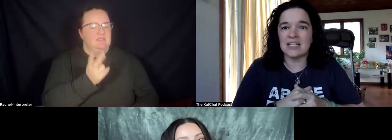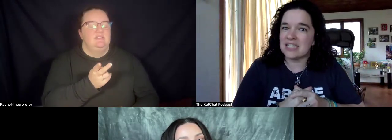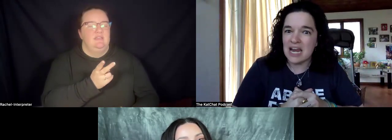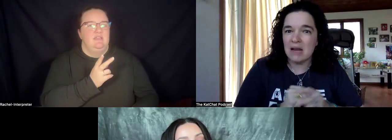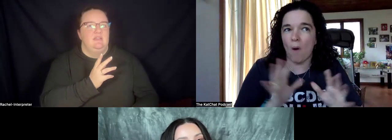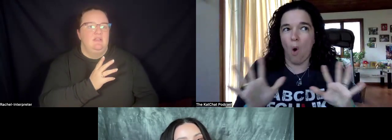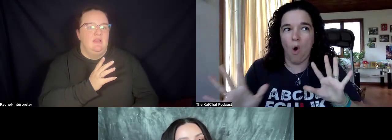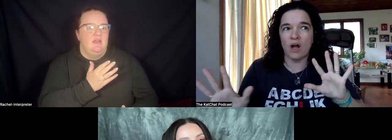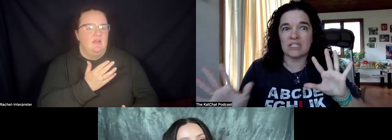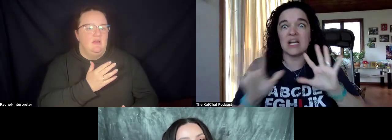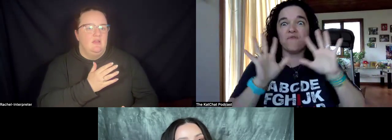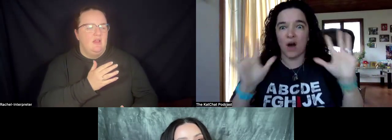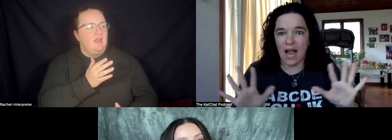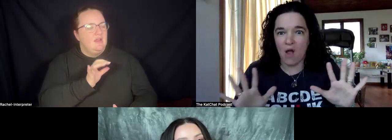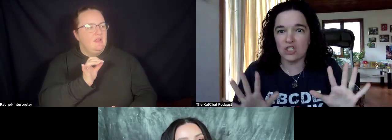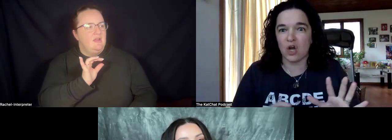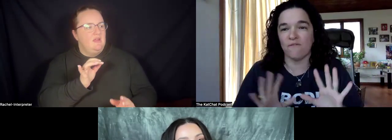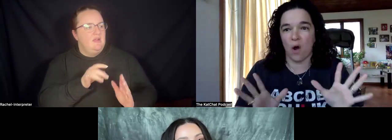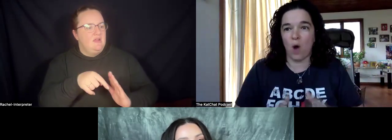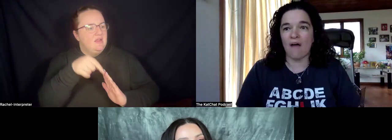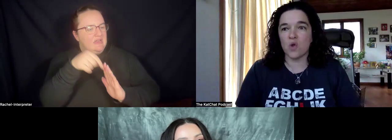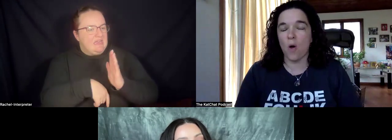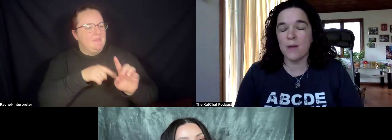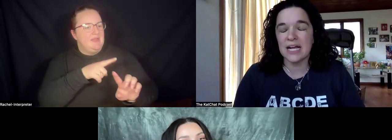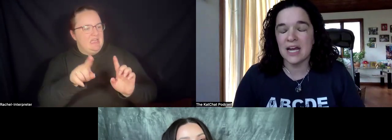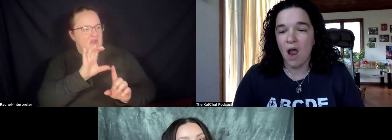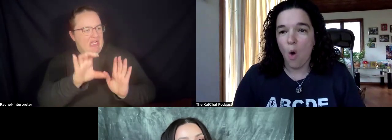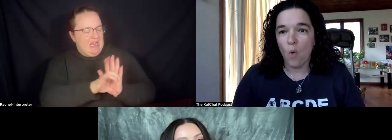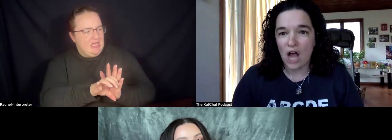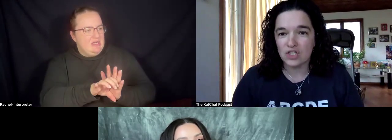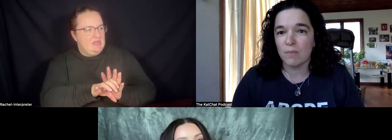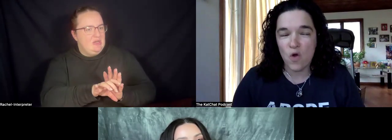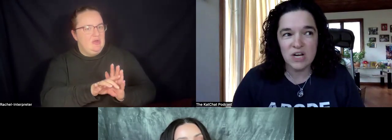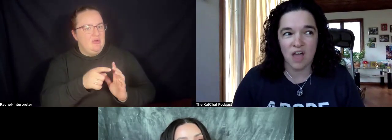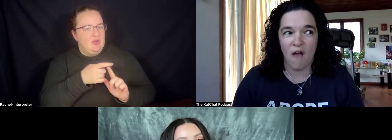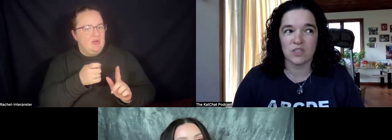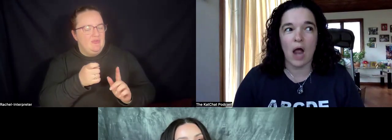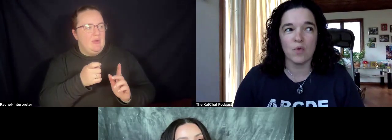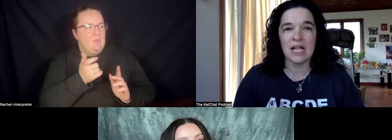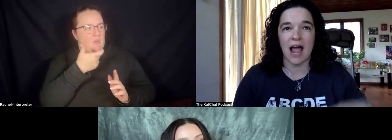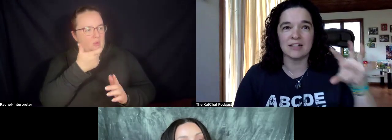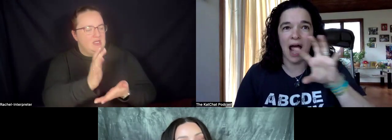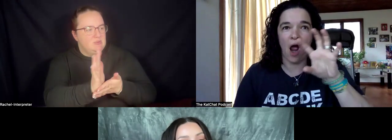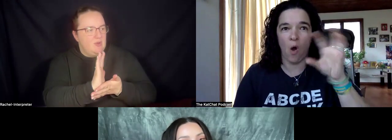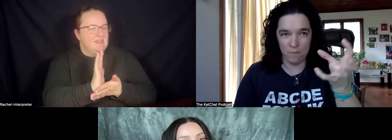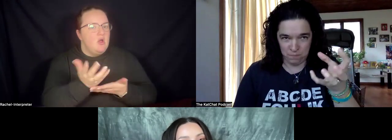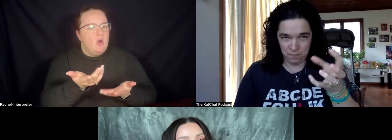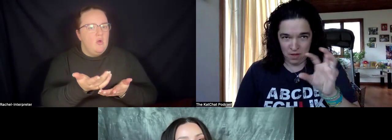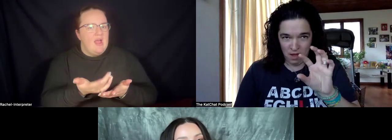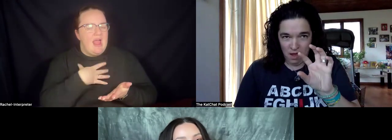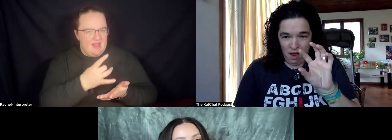really like a deep or different character from what I normally watch a movie though. So I really liked